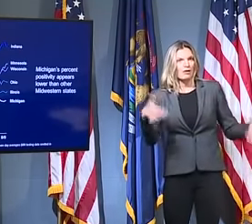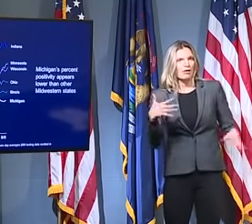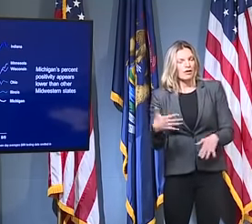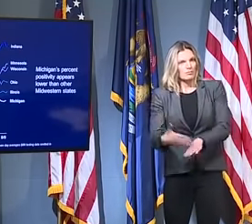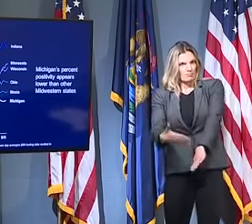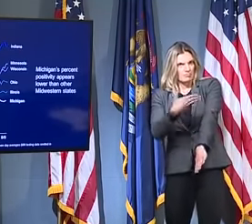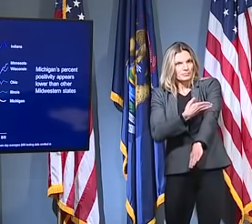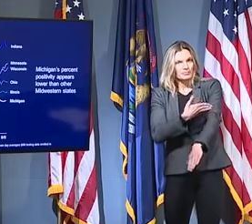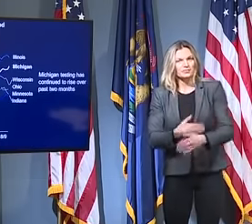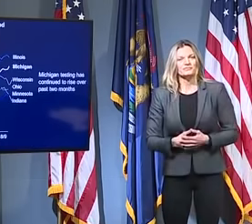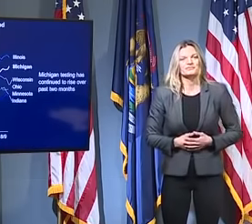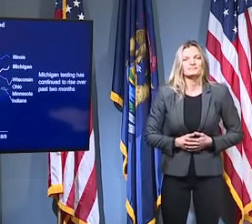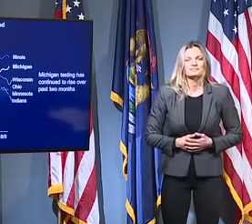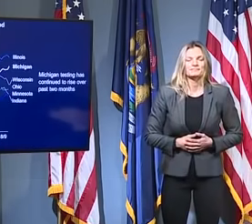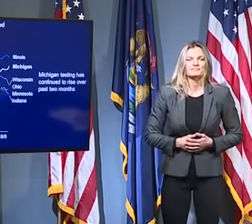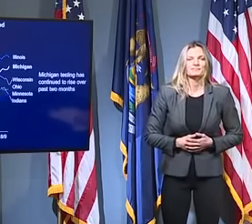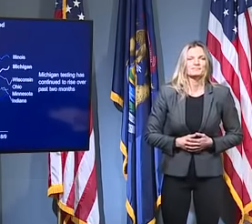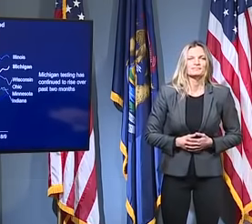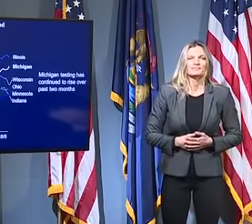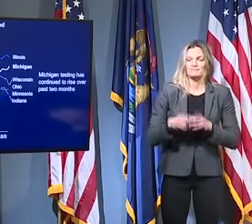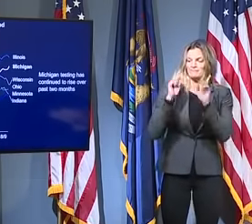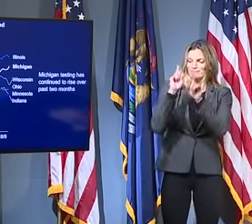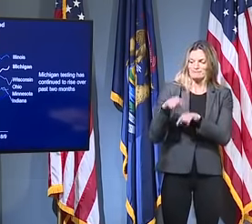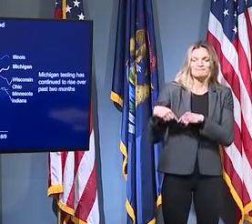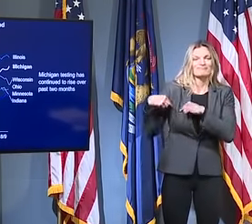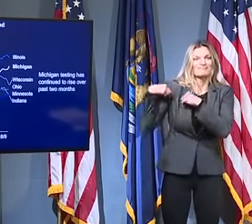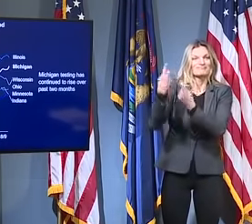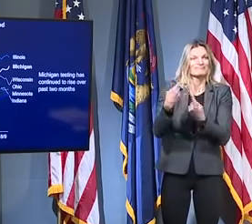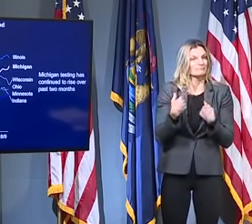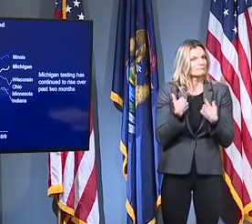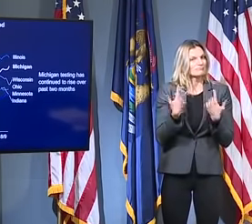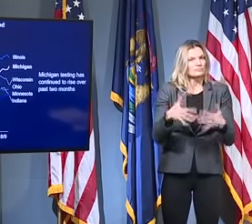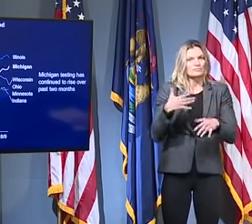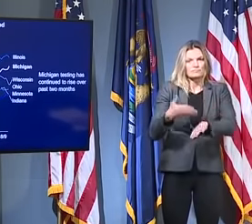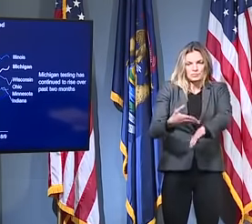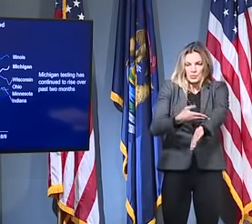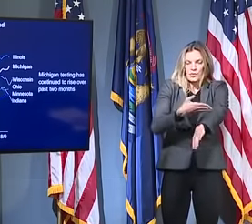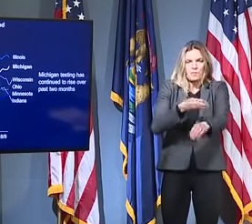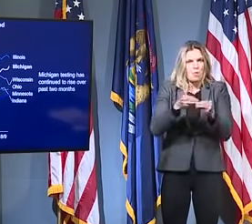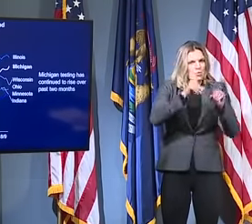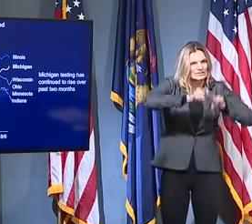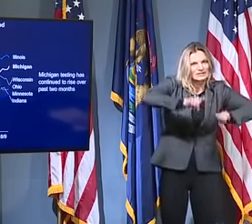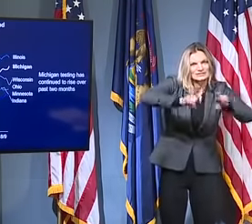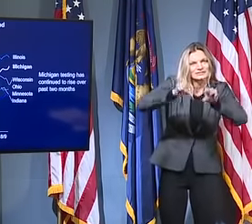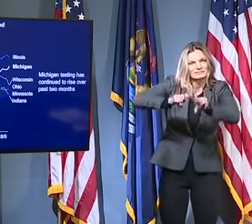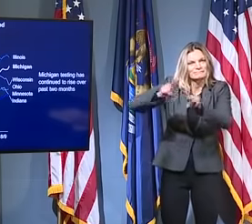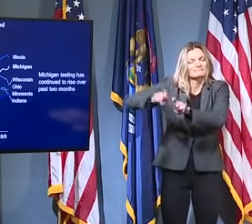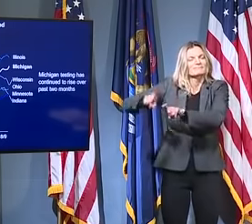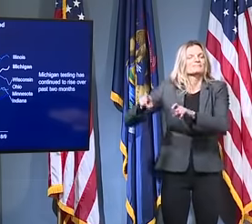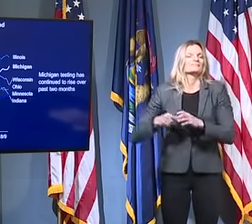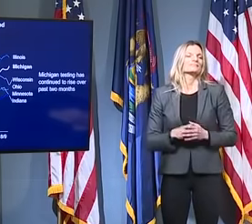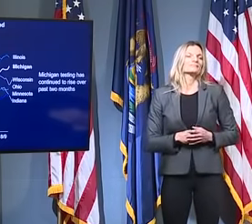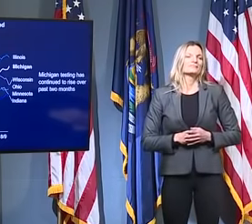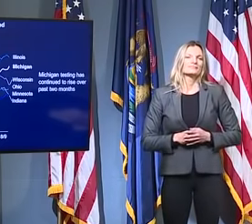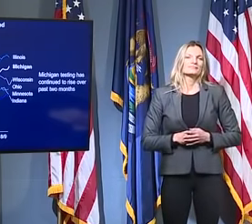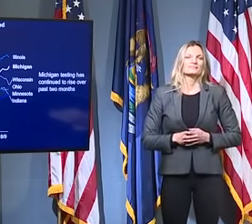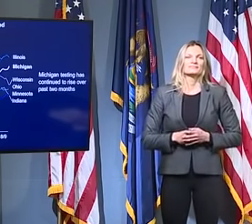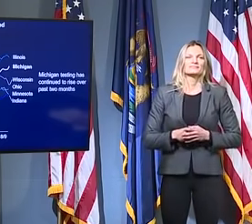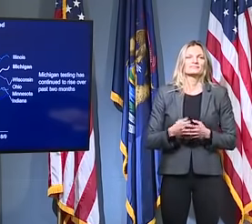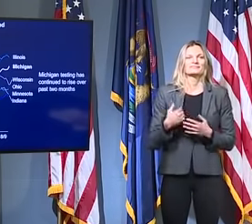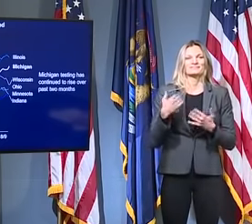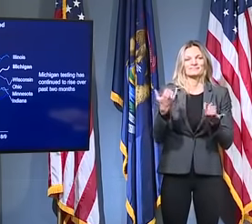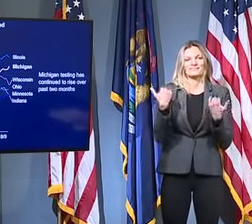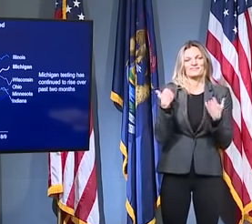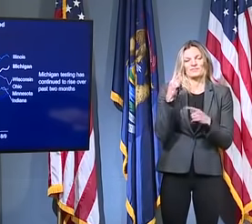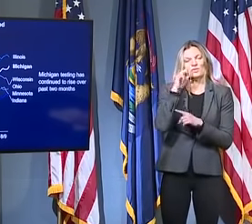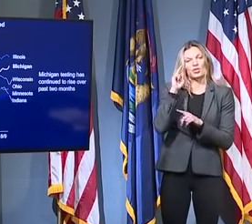neighbors. And we have continued to ramp up testing over the past few months. There's a wonderful Twitter